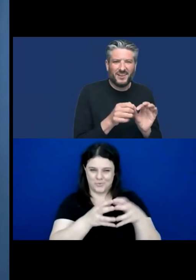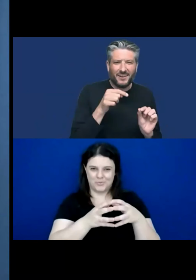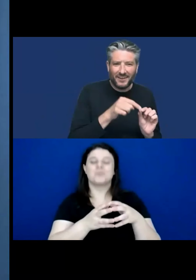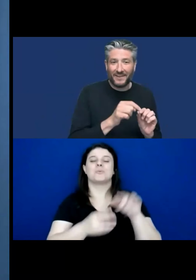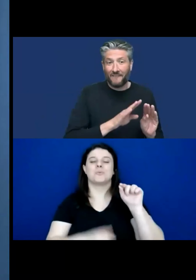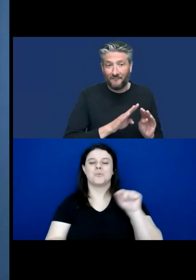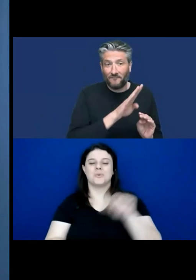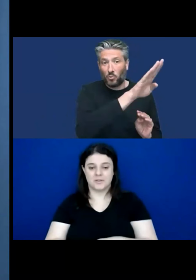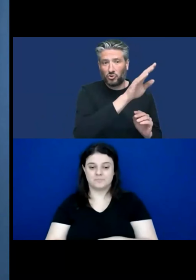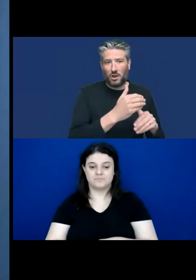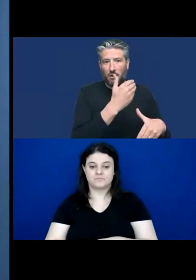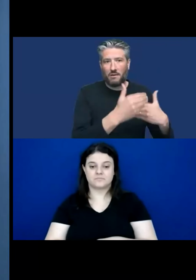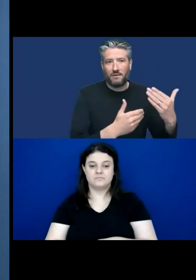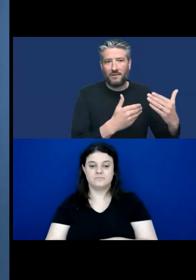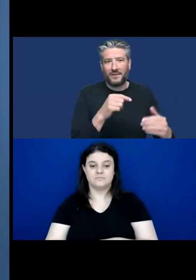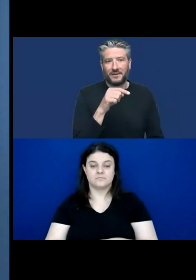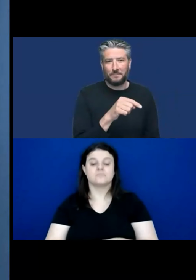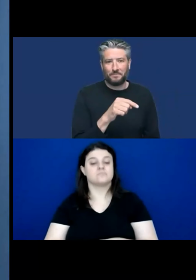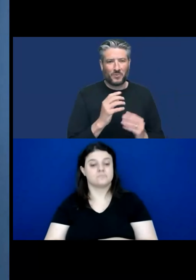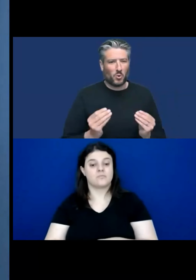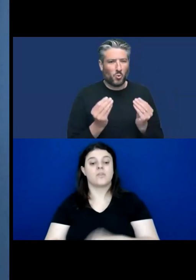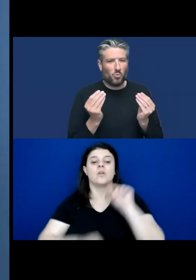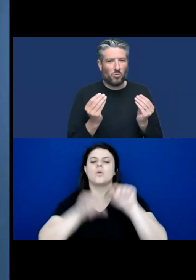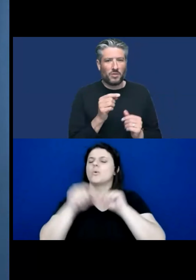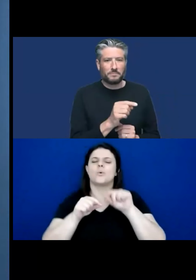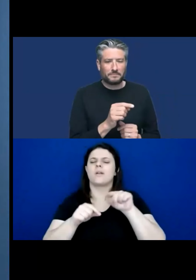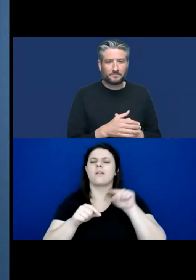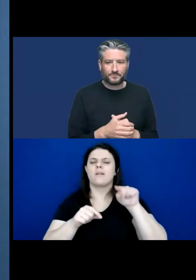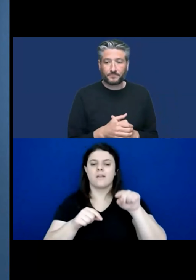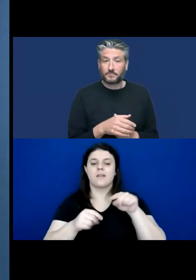And this division is planning in